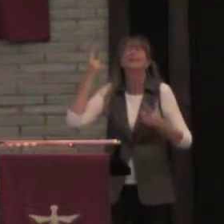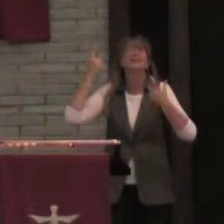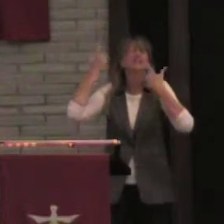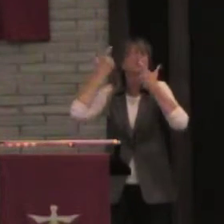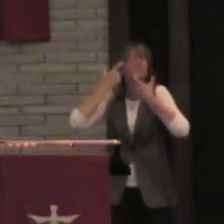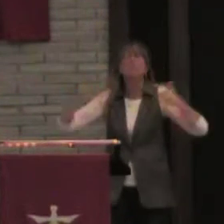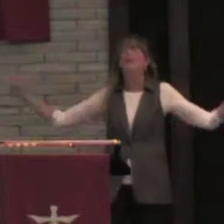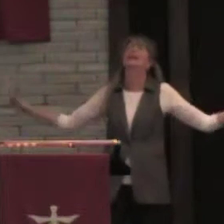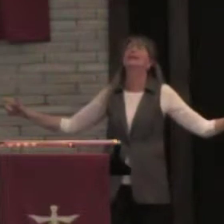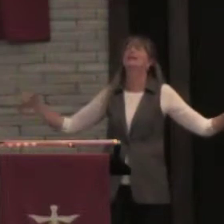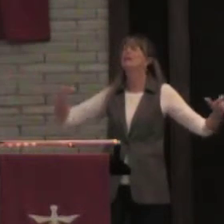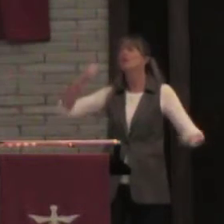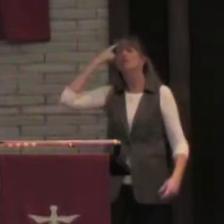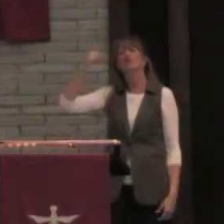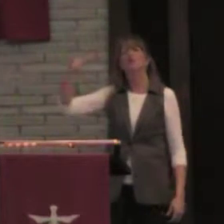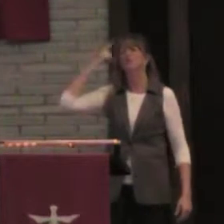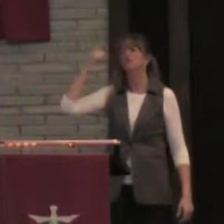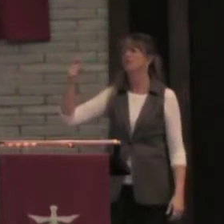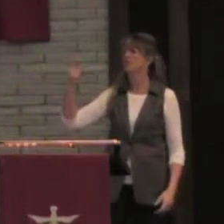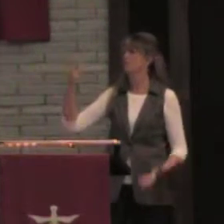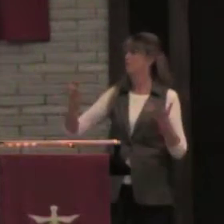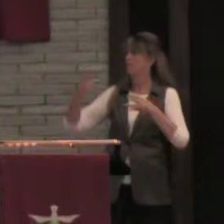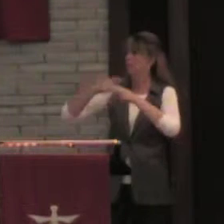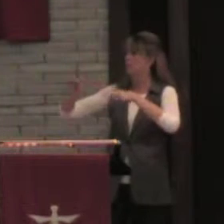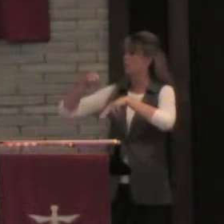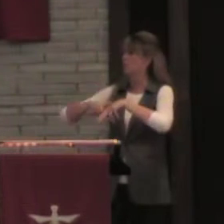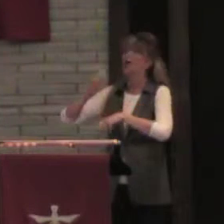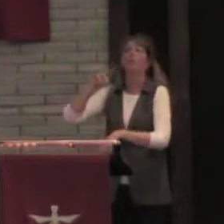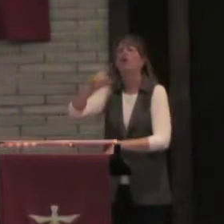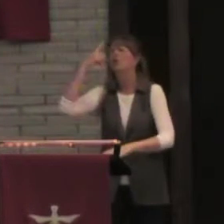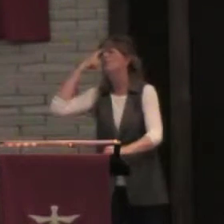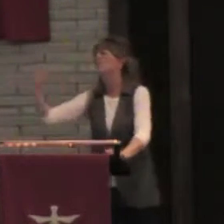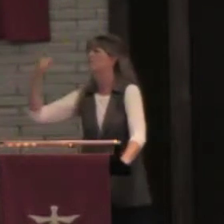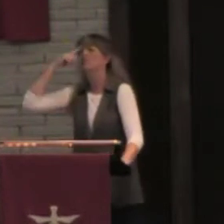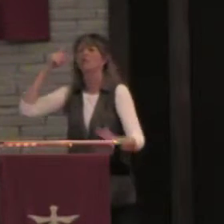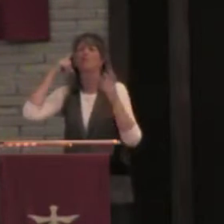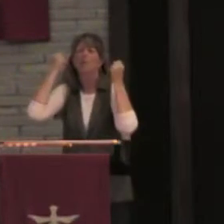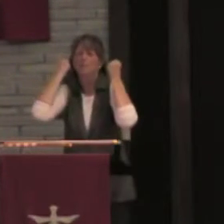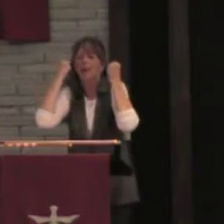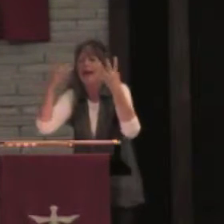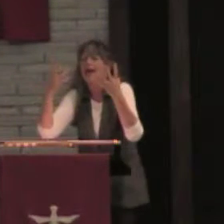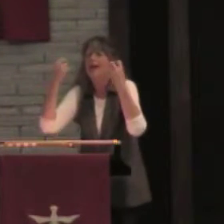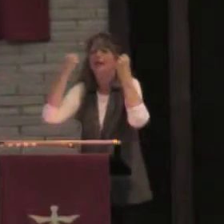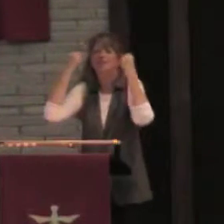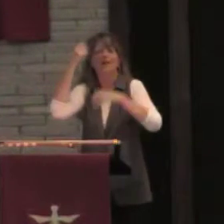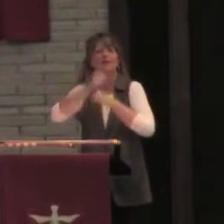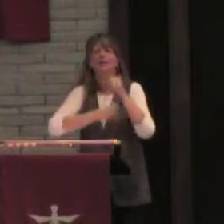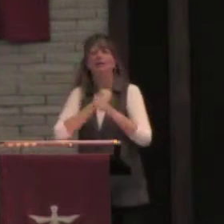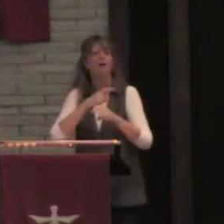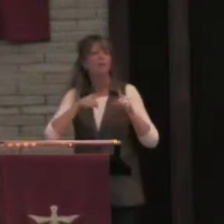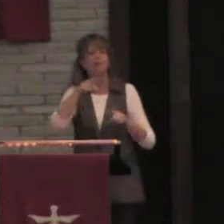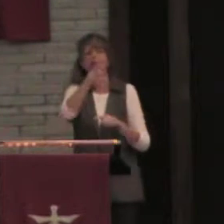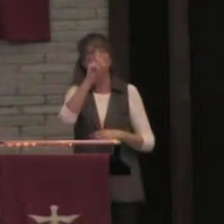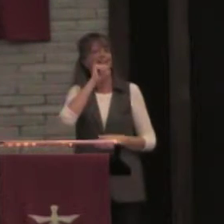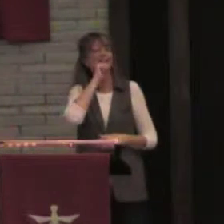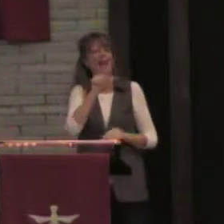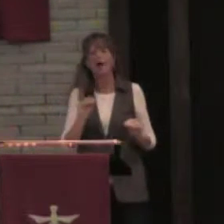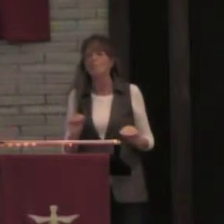really want something that's really big and you've dreamt about it. Maybe for a short time or for maybe many, many